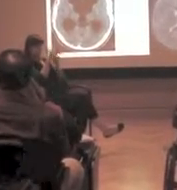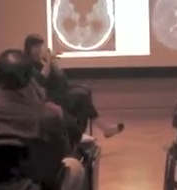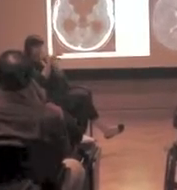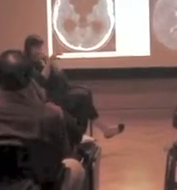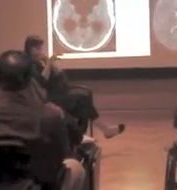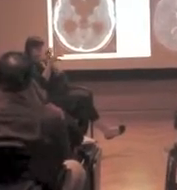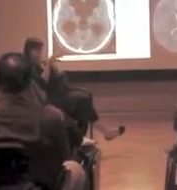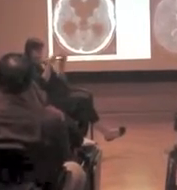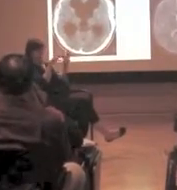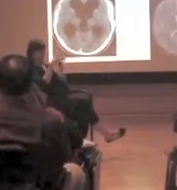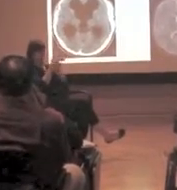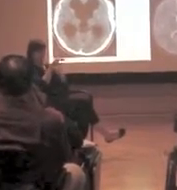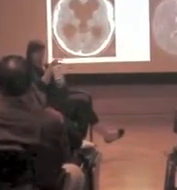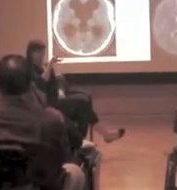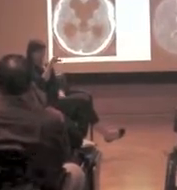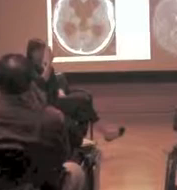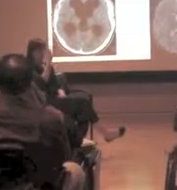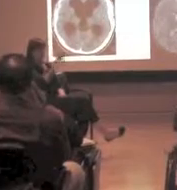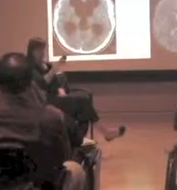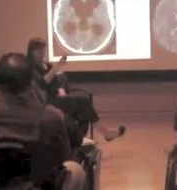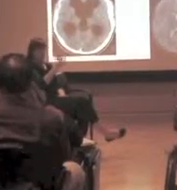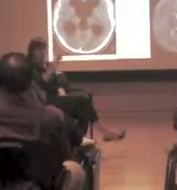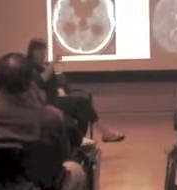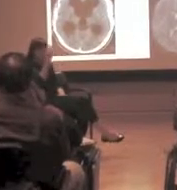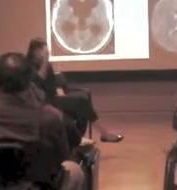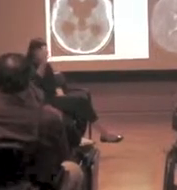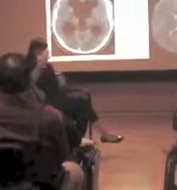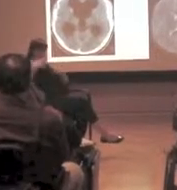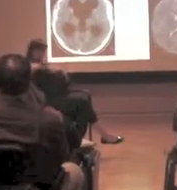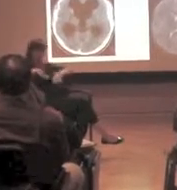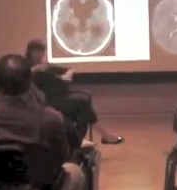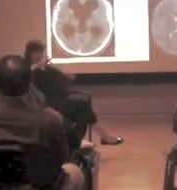you or beside you, and so you have to really know your anatomy